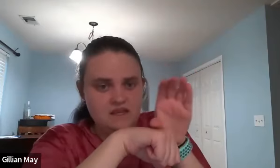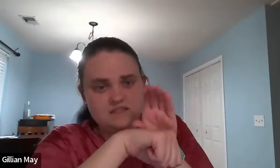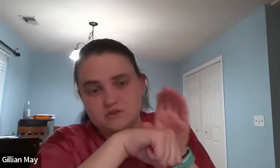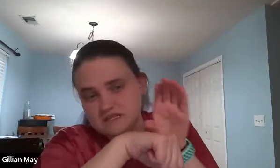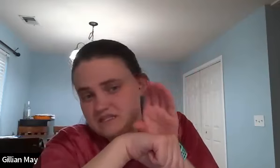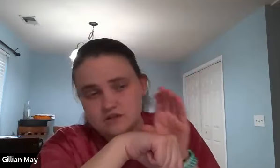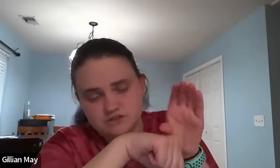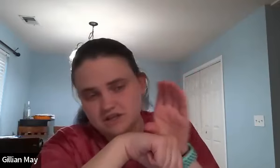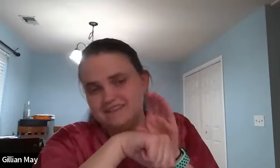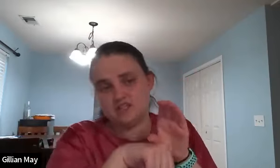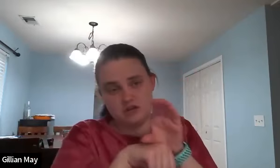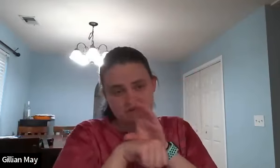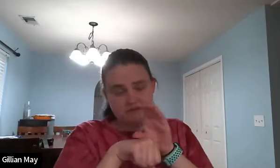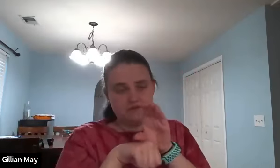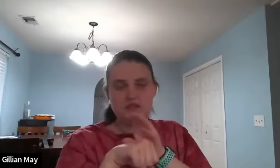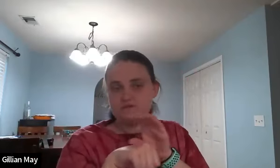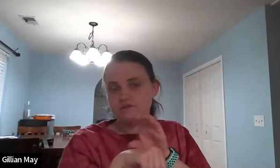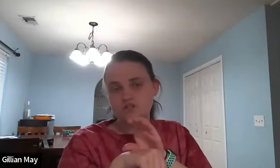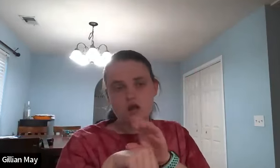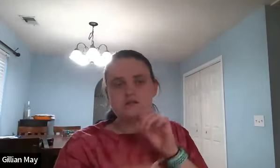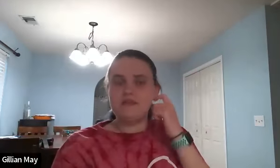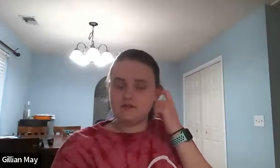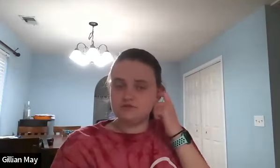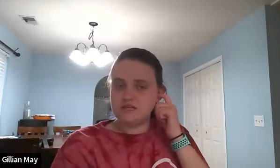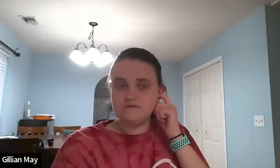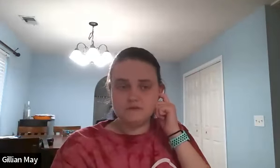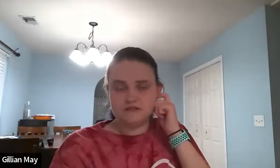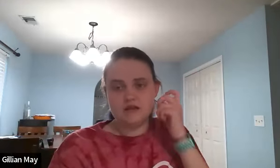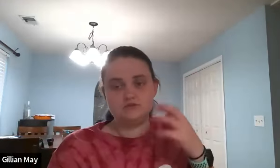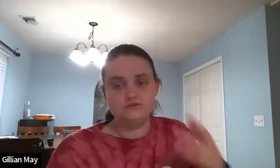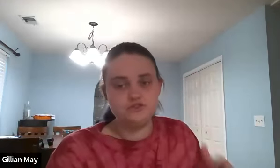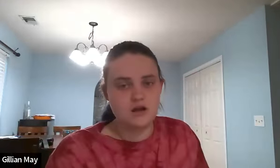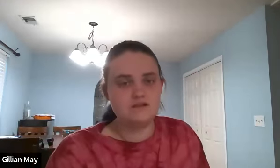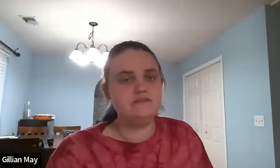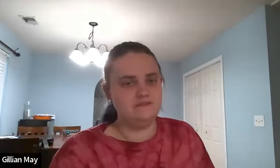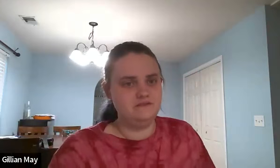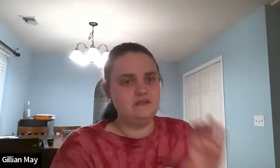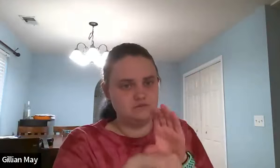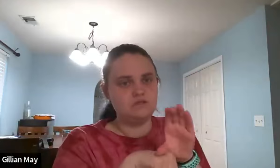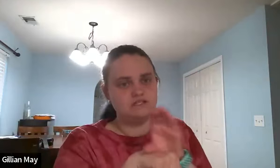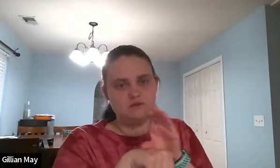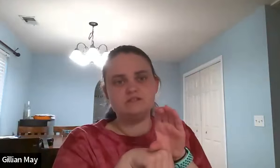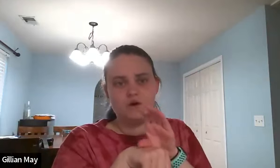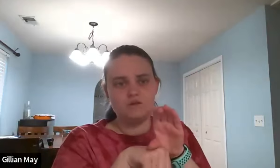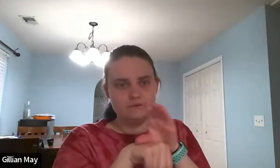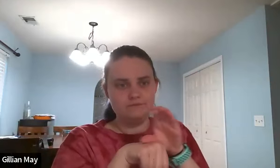And so this is also talking like the chocolate, like the flavor of chocolate, the actual sign, like actual food chocolate, this one. And so it's all of